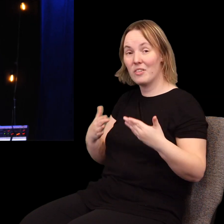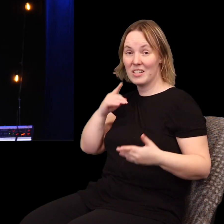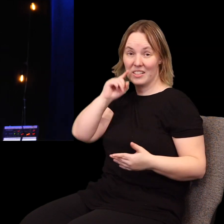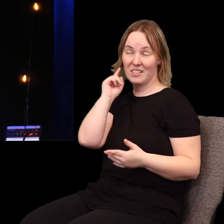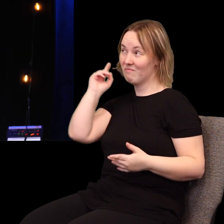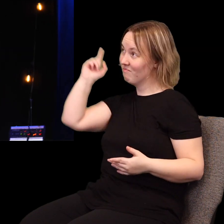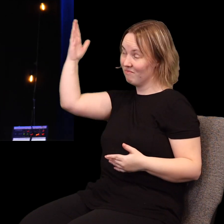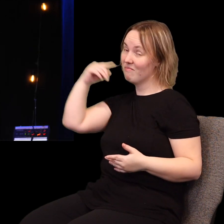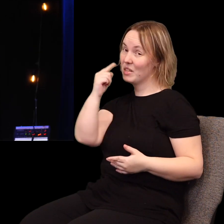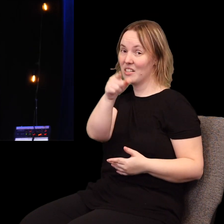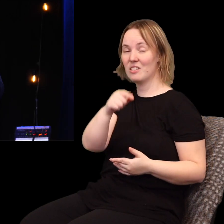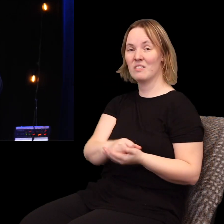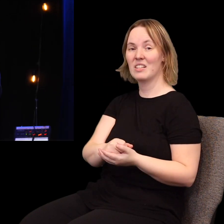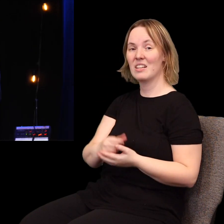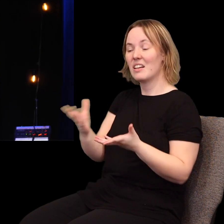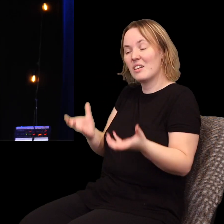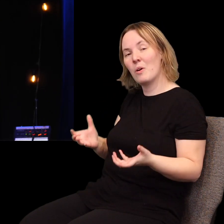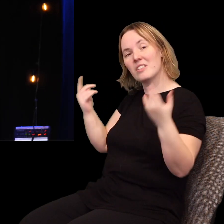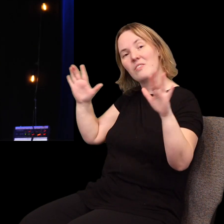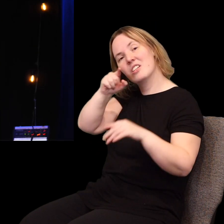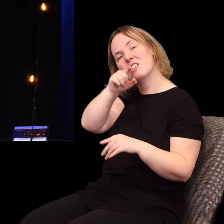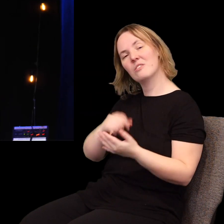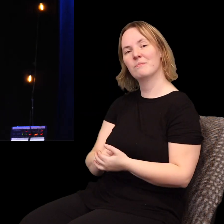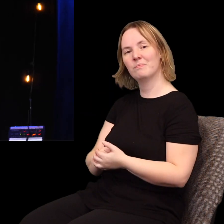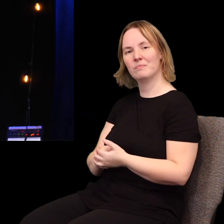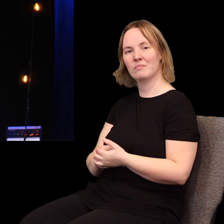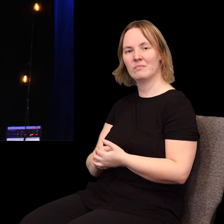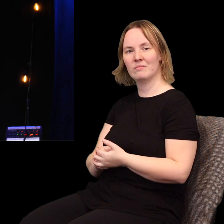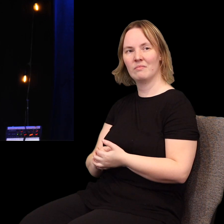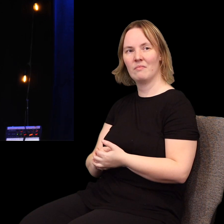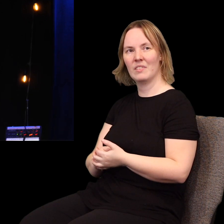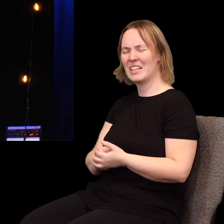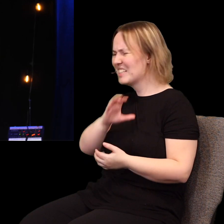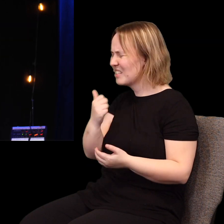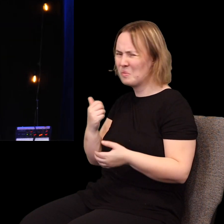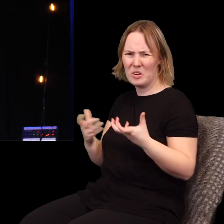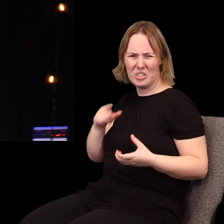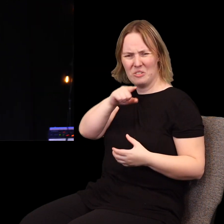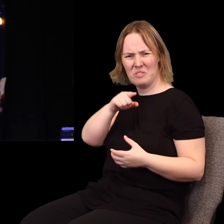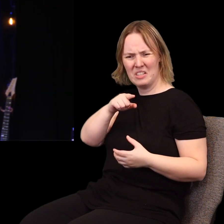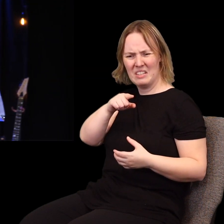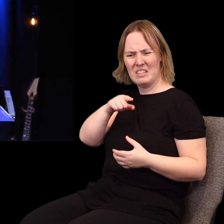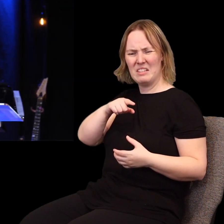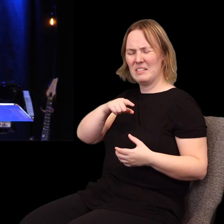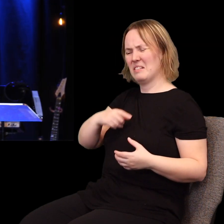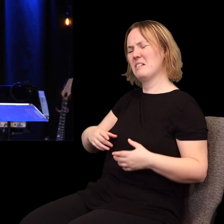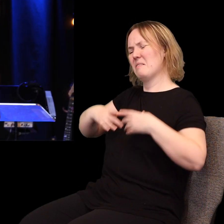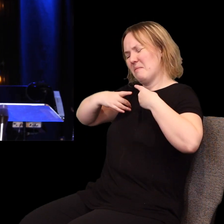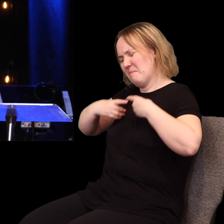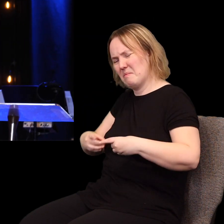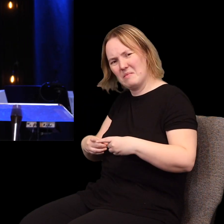be that he's speaking to you, the Lord says, I want to complete those assignments. I don't want you to be